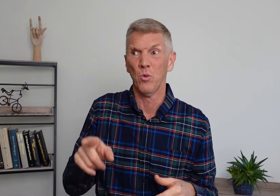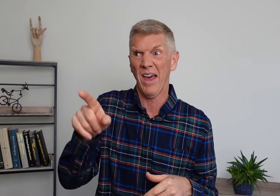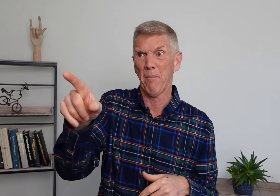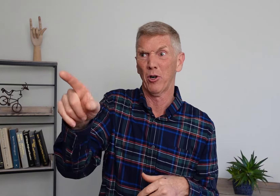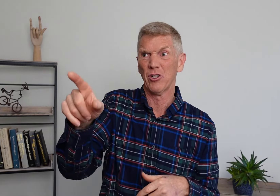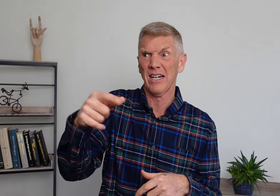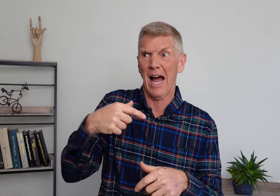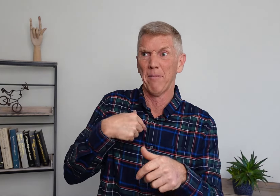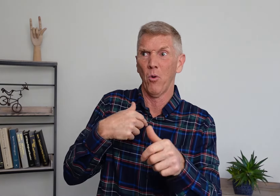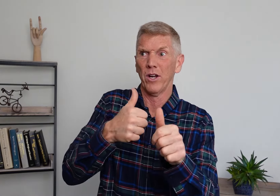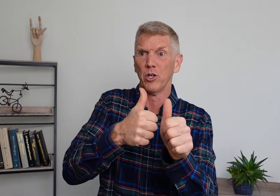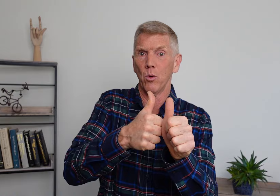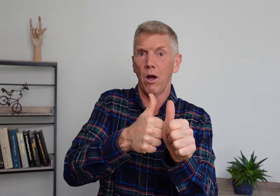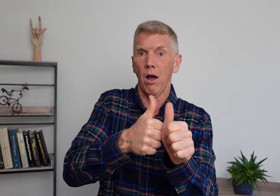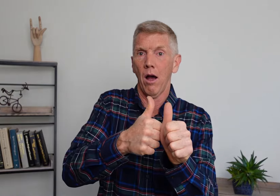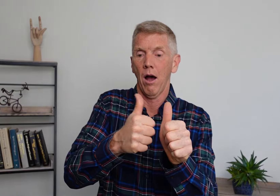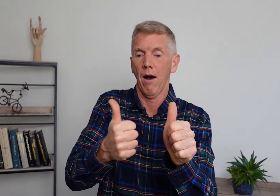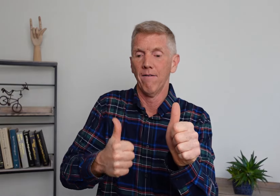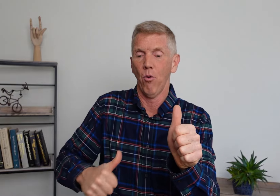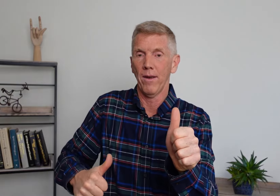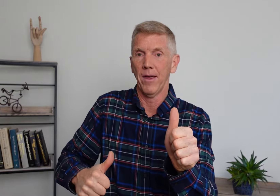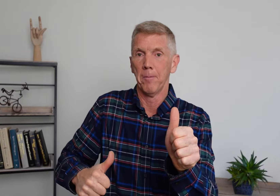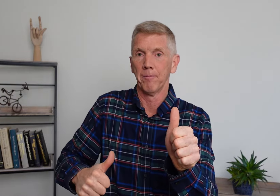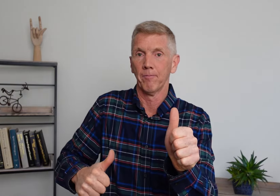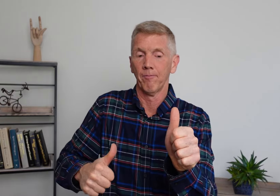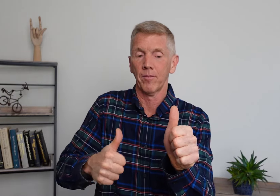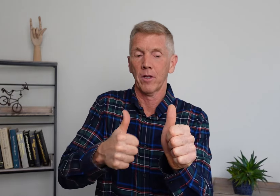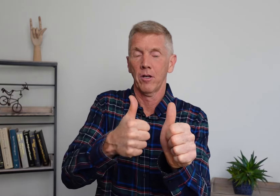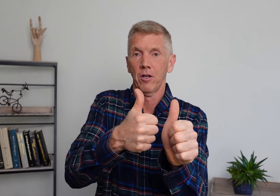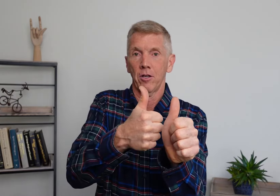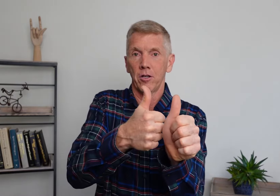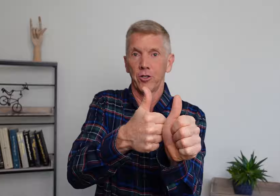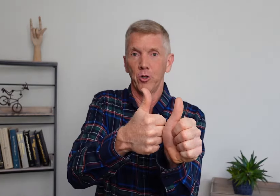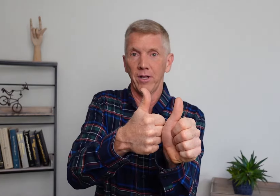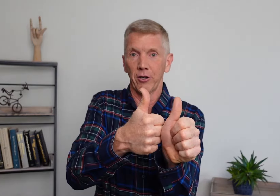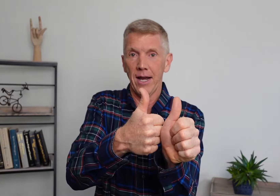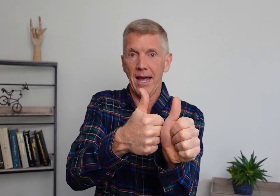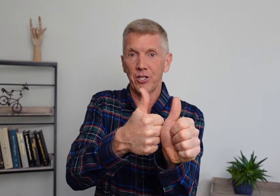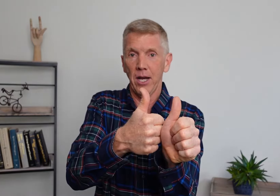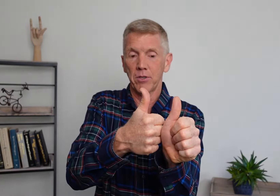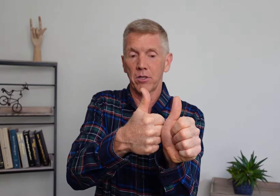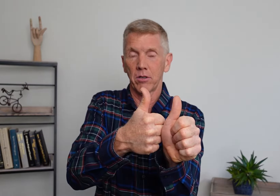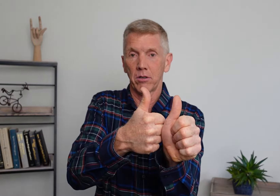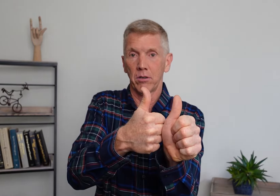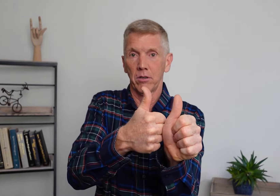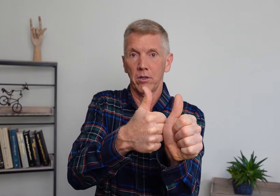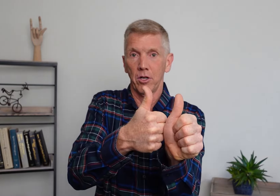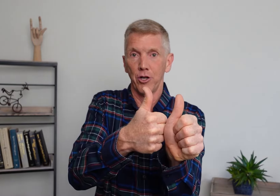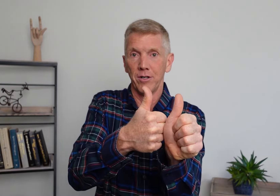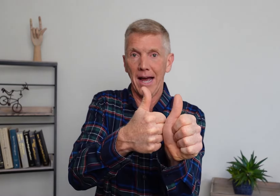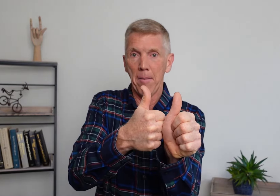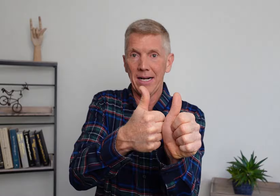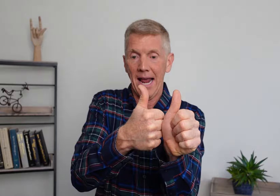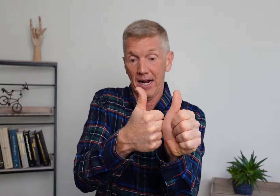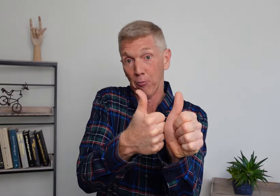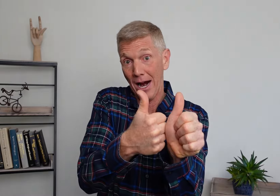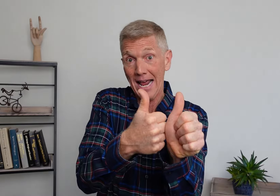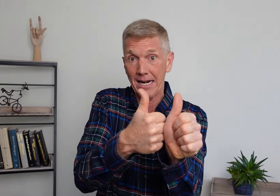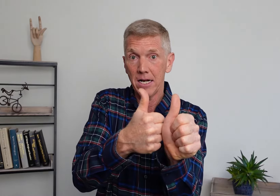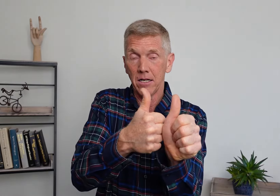that person, I'm going to avoid them. Two letter A hand shapes. Your dominant hand, I'm right-handed.